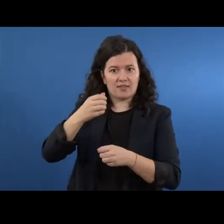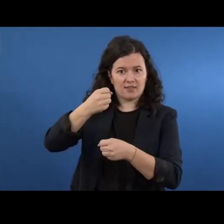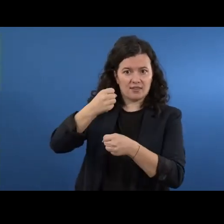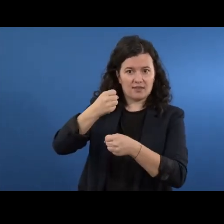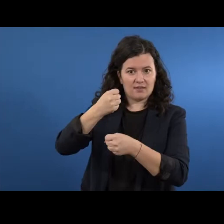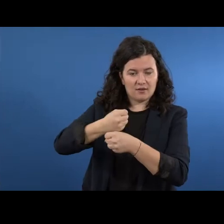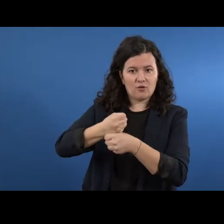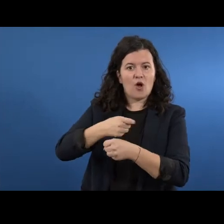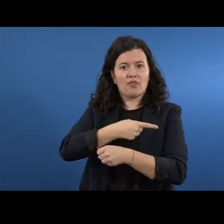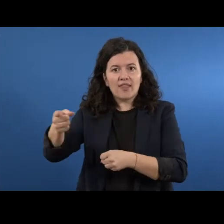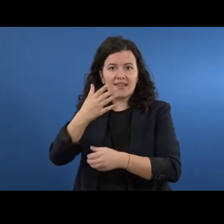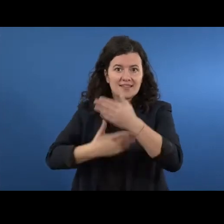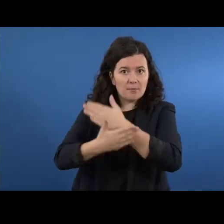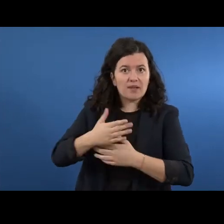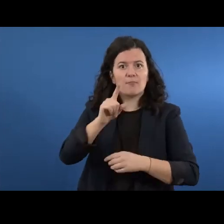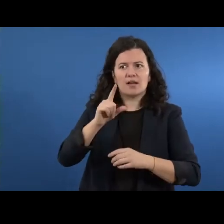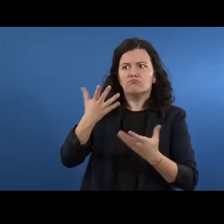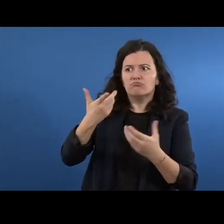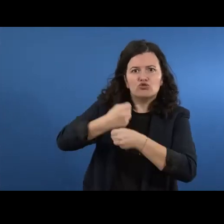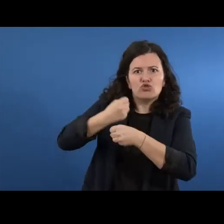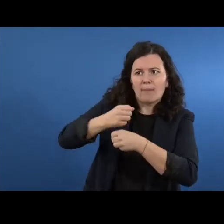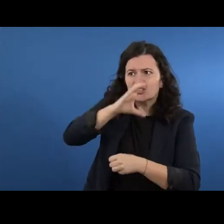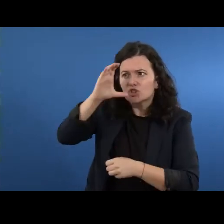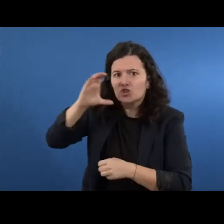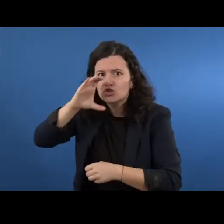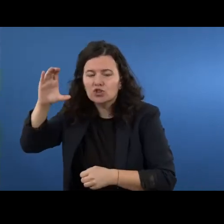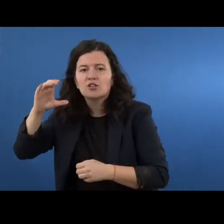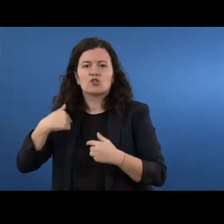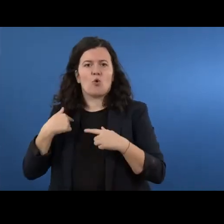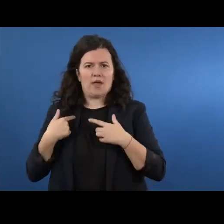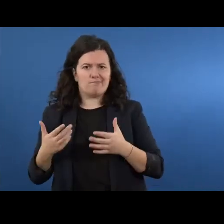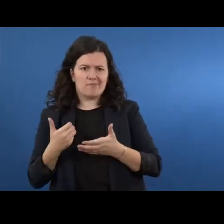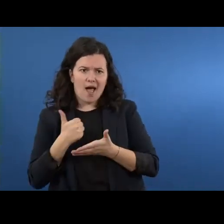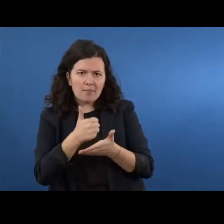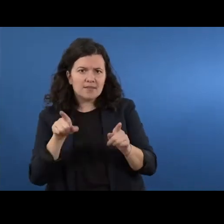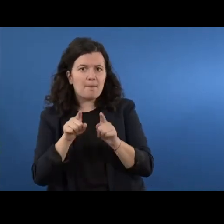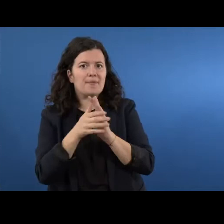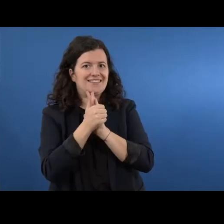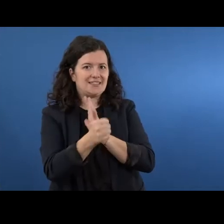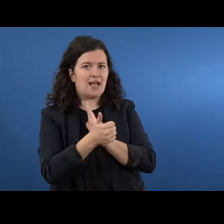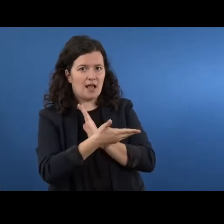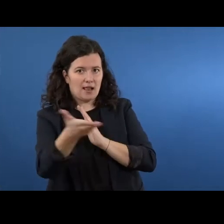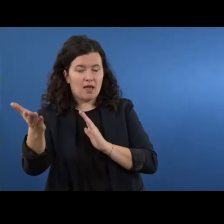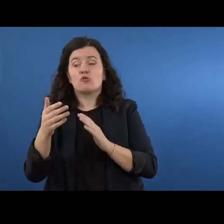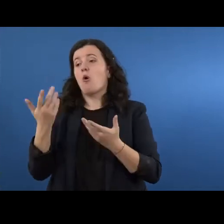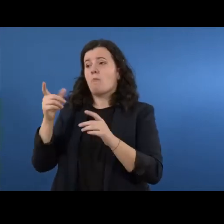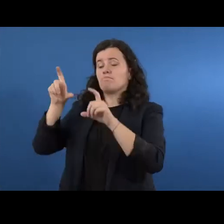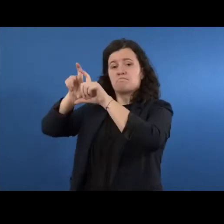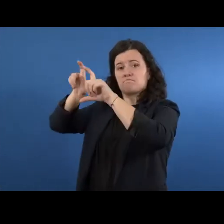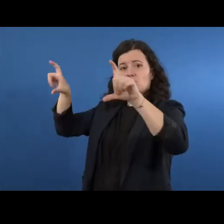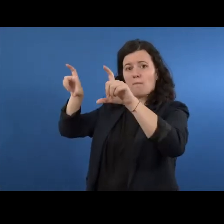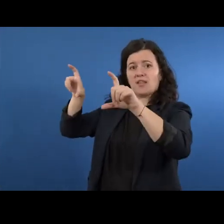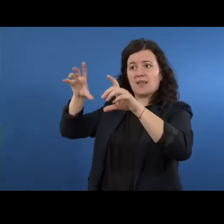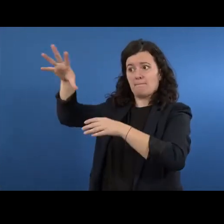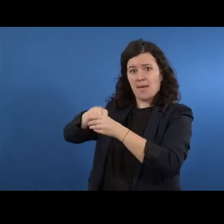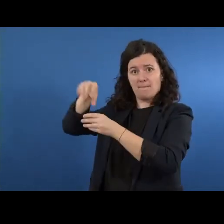job seekers. And then we also match their skills to opportunities from our member companies. And then the second one is we